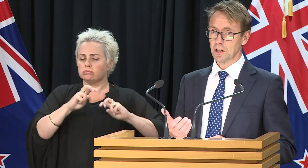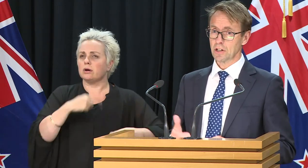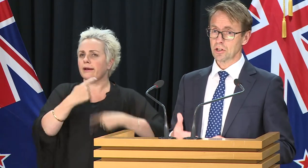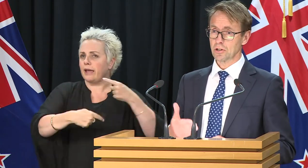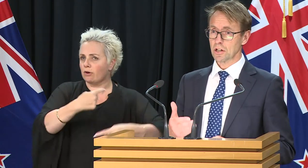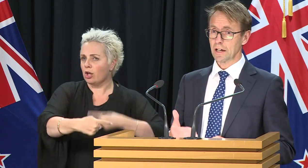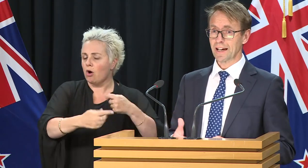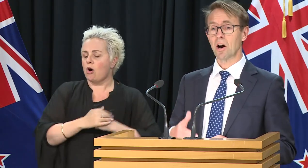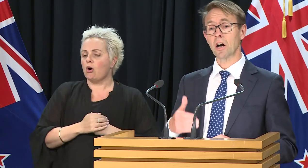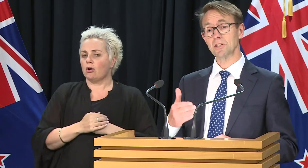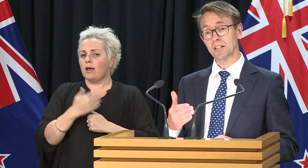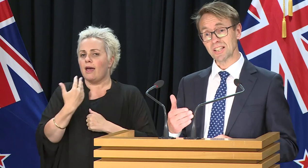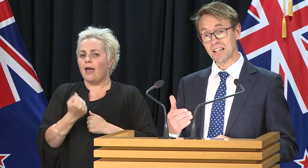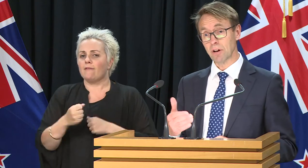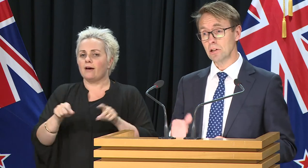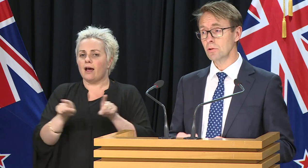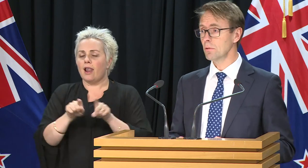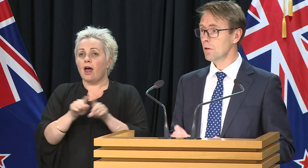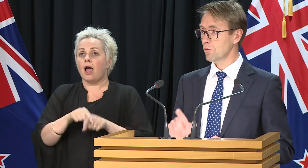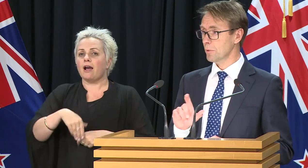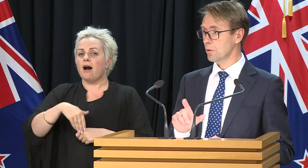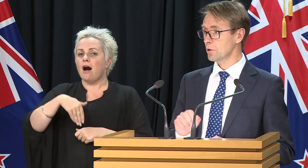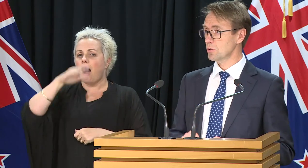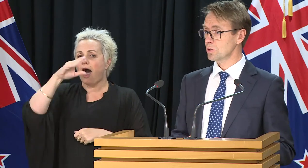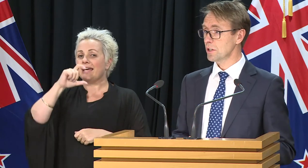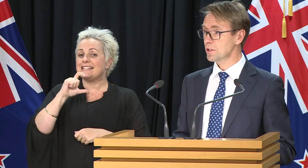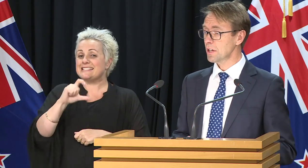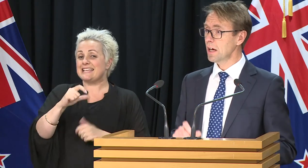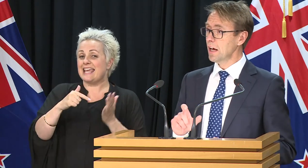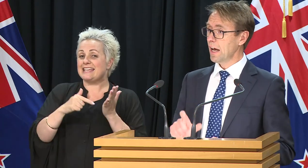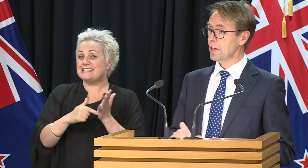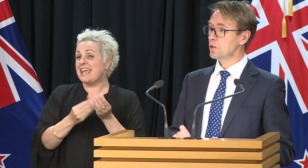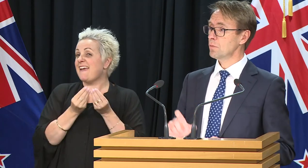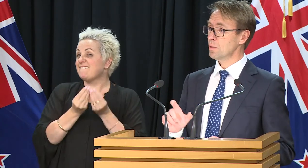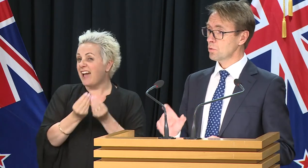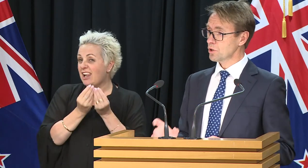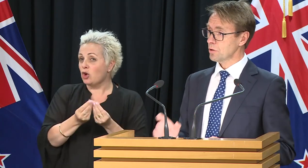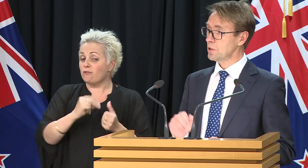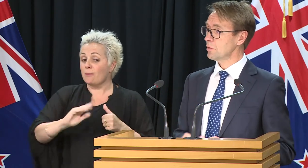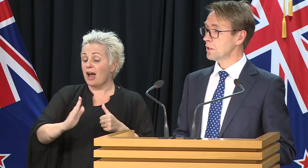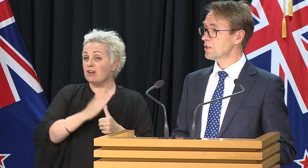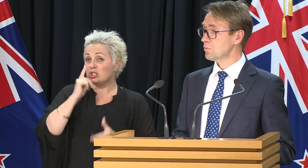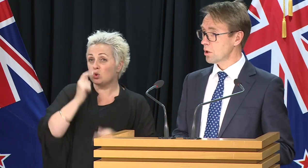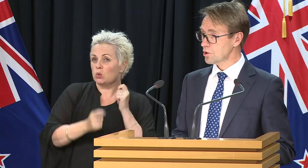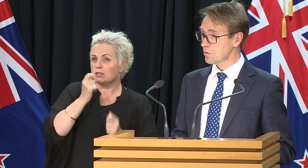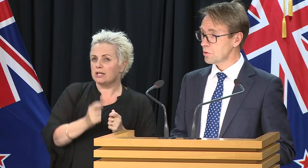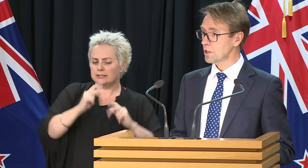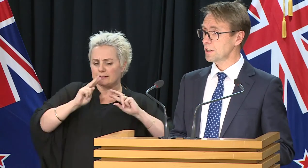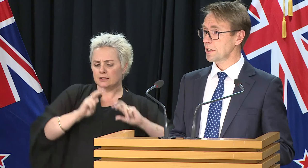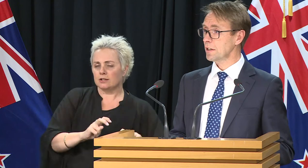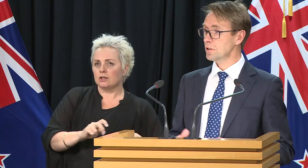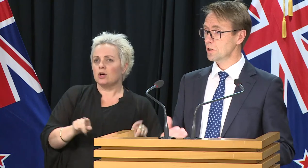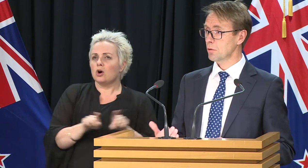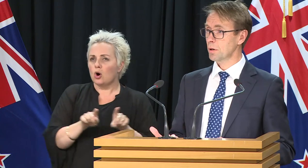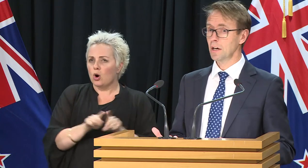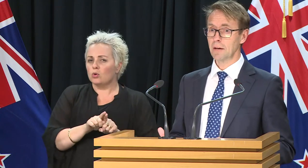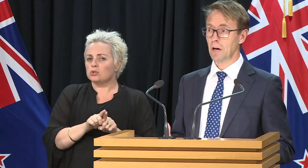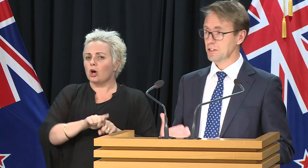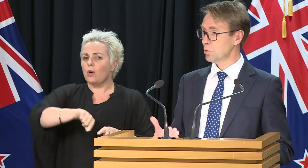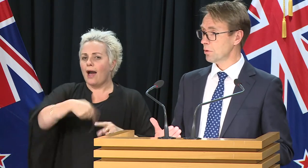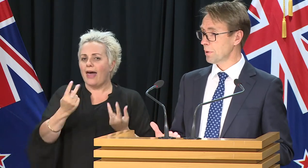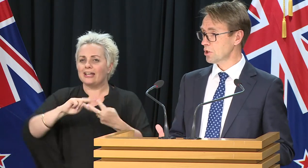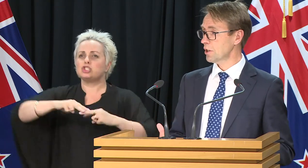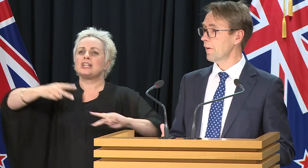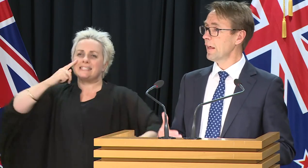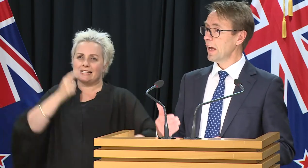There are indications like a high CT value from their original test, and we will also be doing serology routinely to help